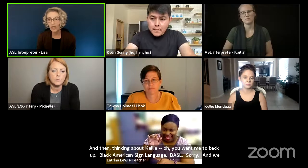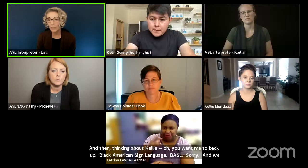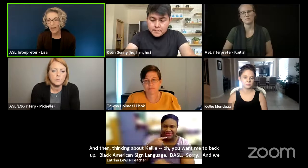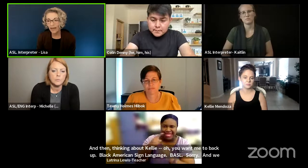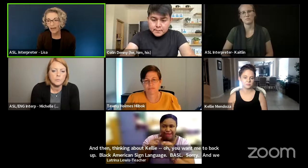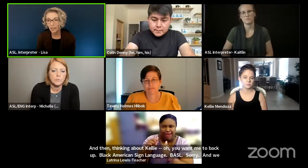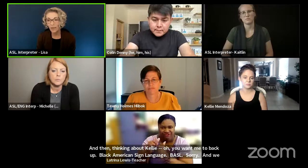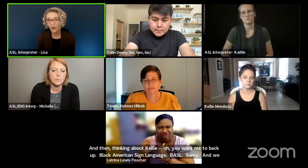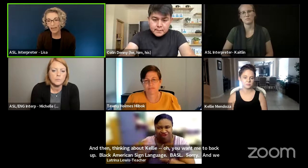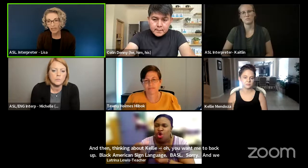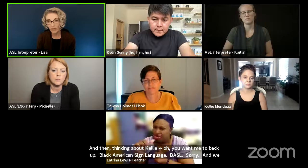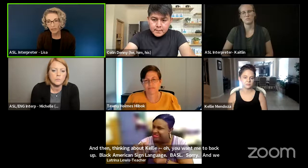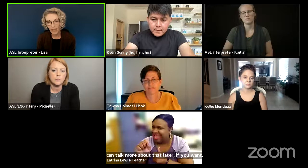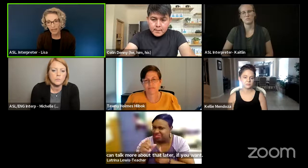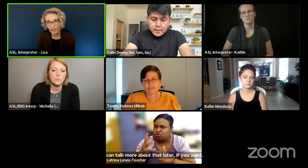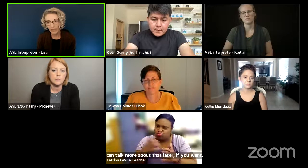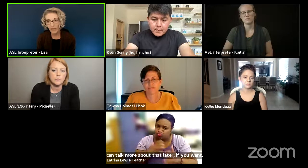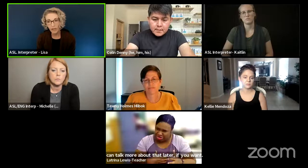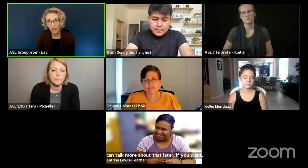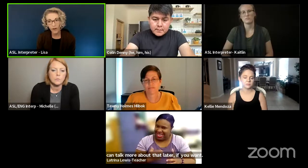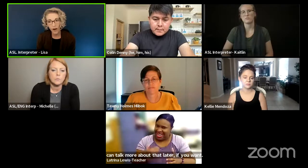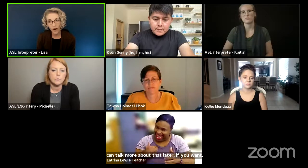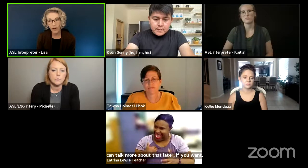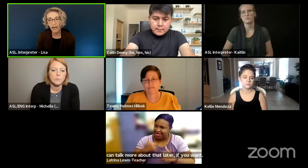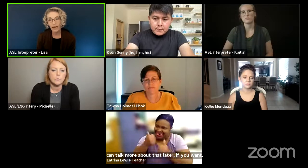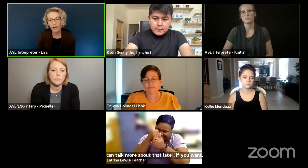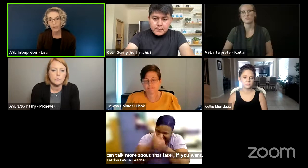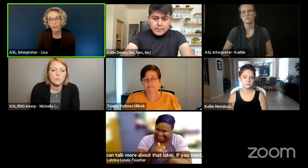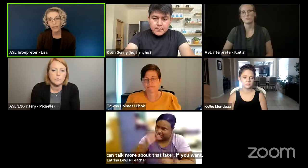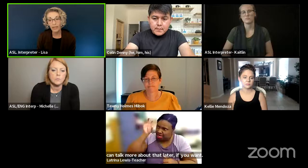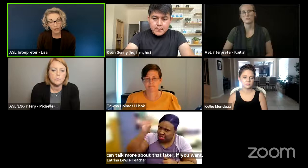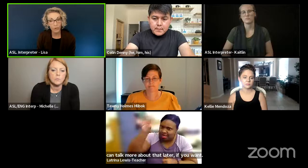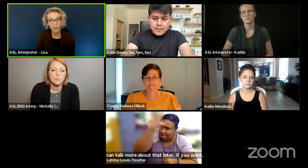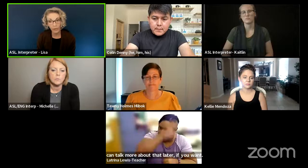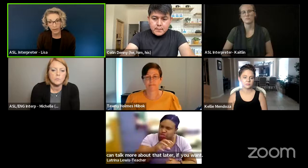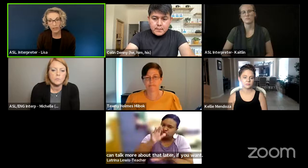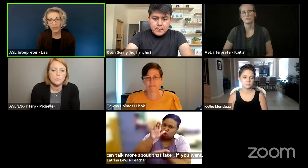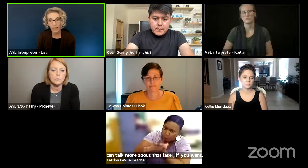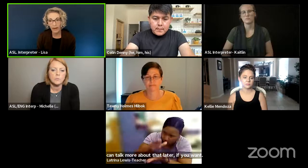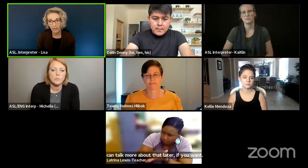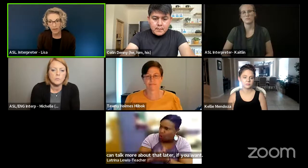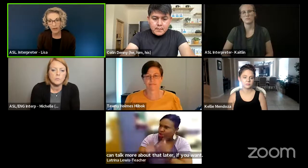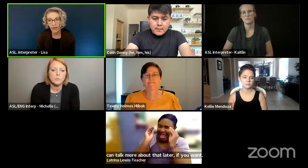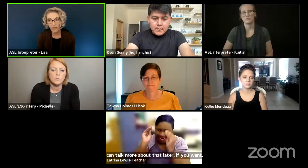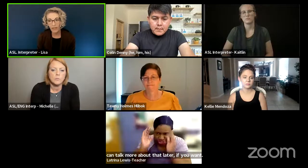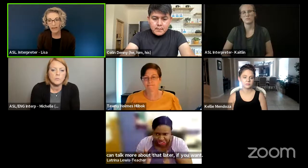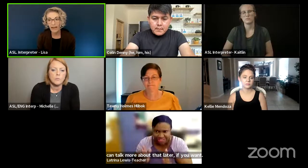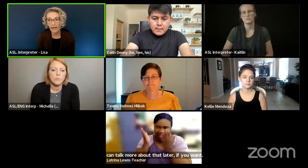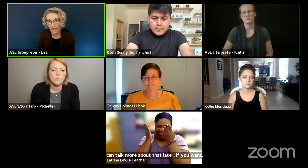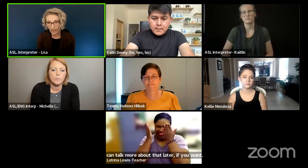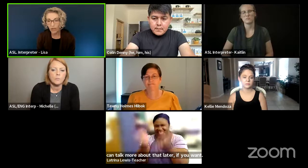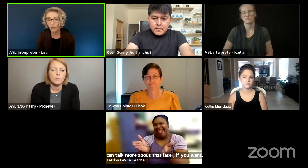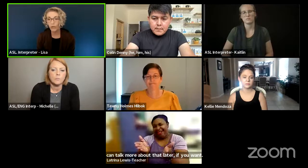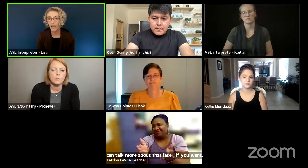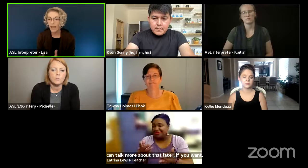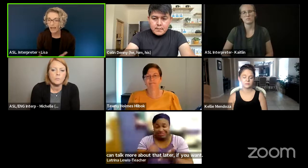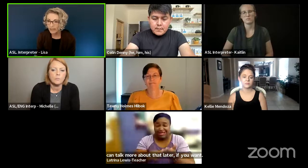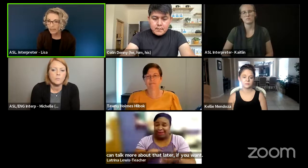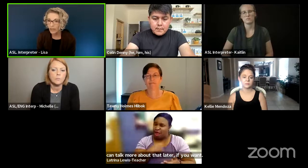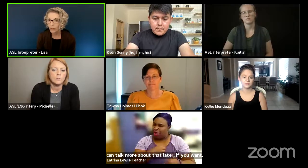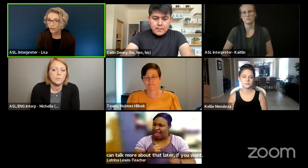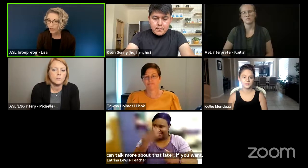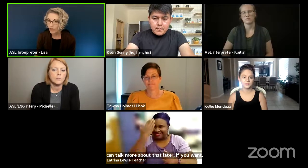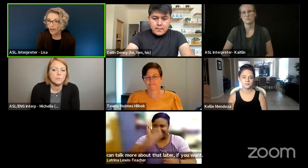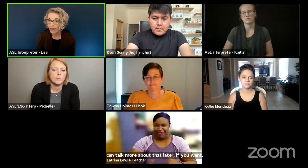Again, just to back up, Kelly, you're saying about living so far, we do wish that every area of the state had a school,